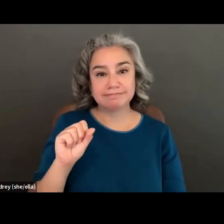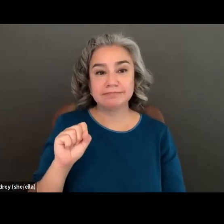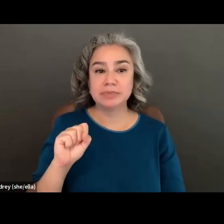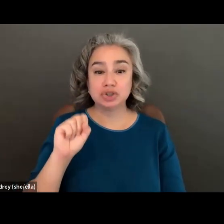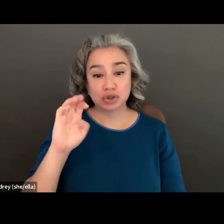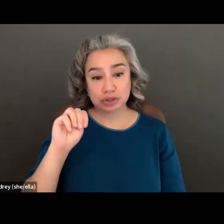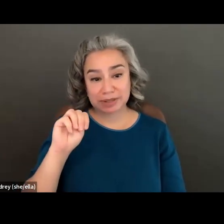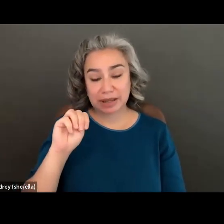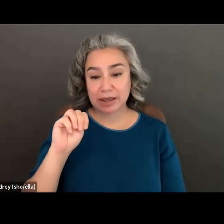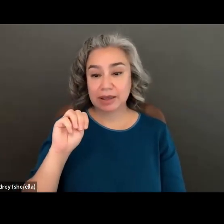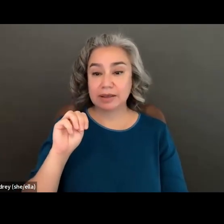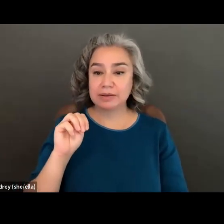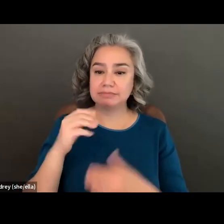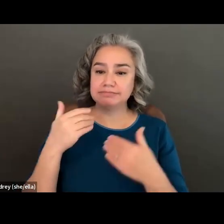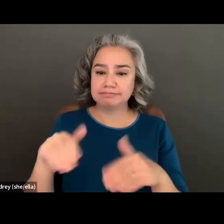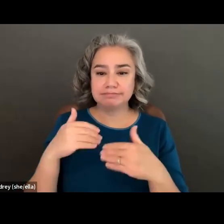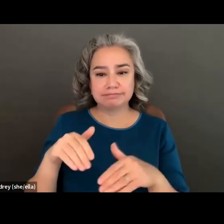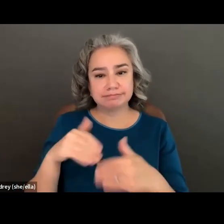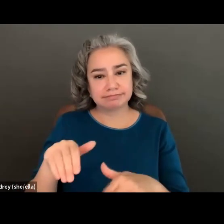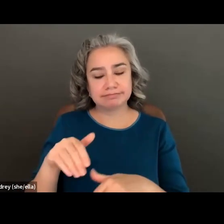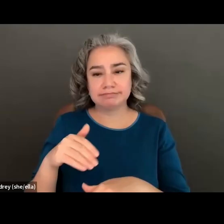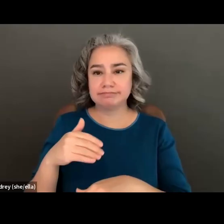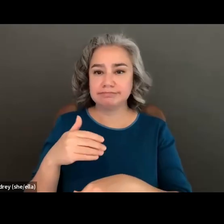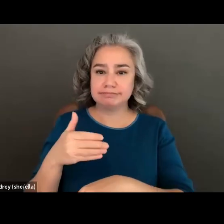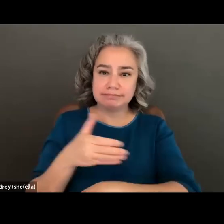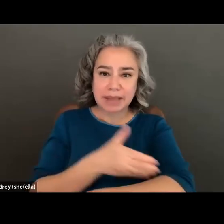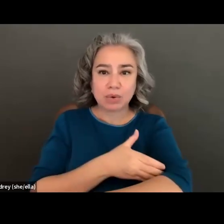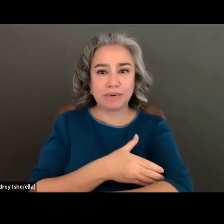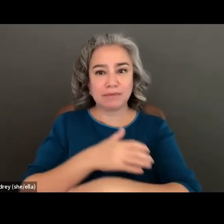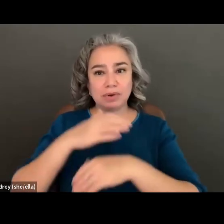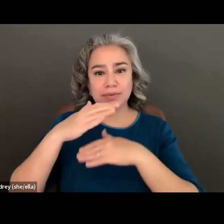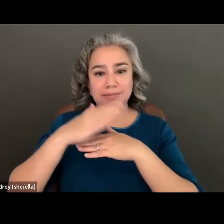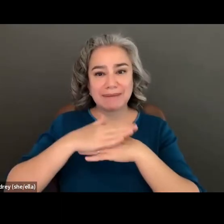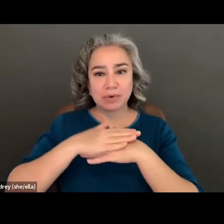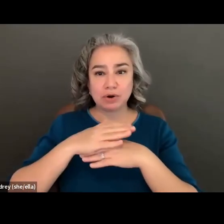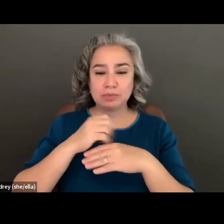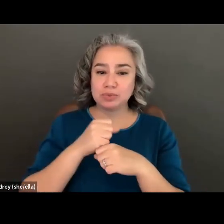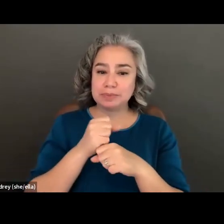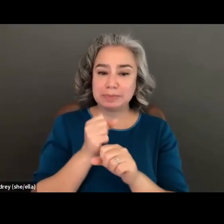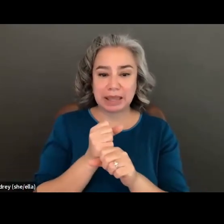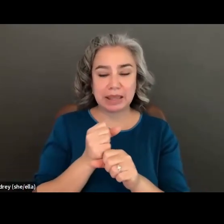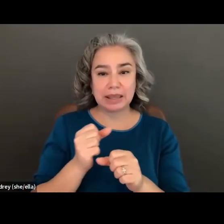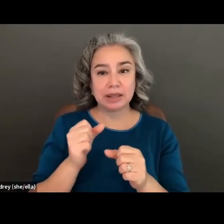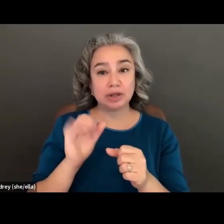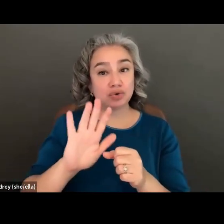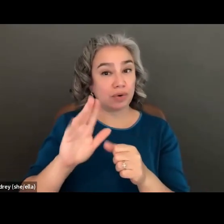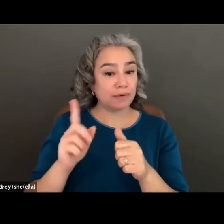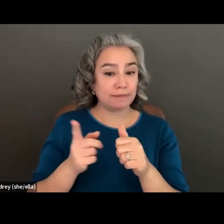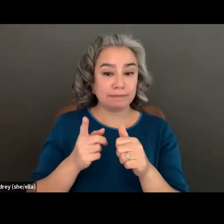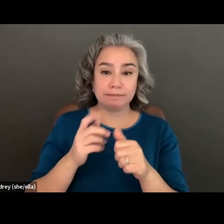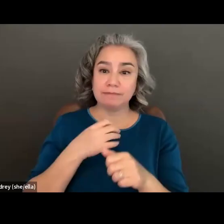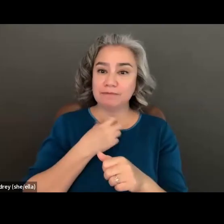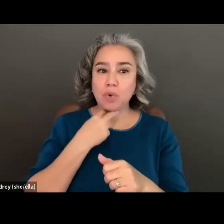social media is such a powerful platform for making your voice